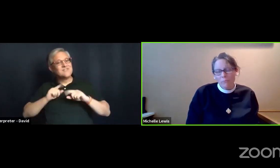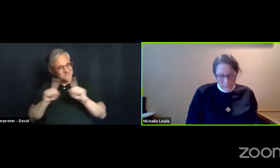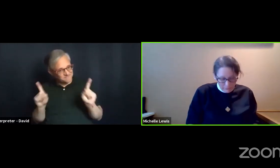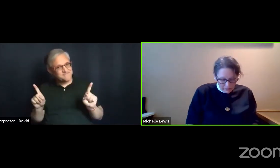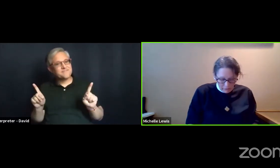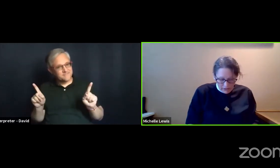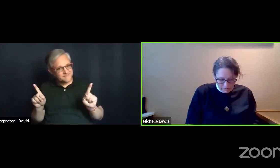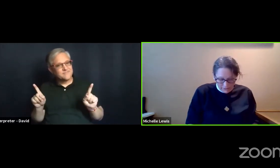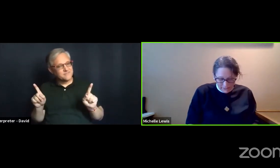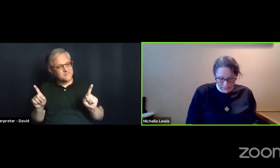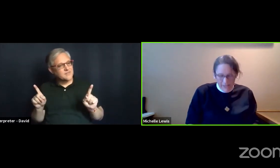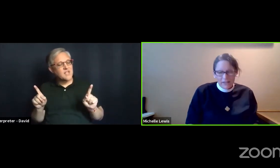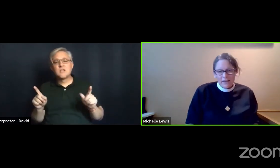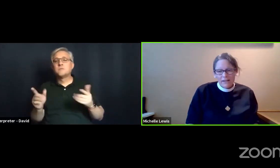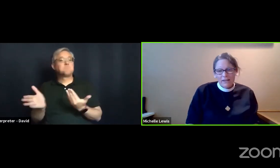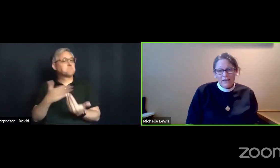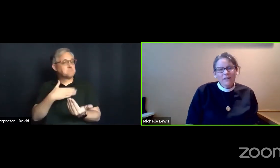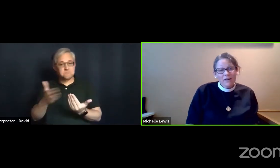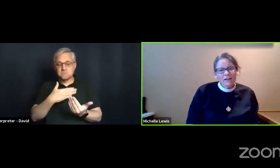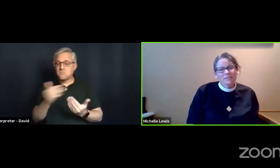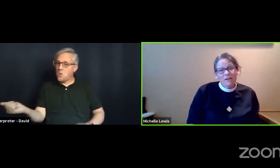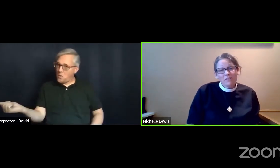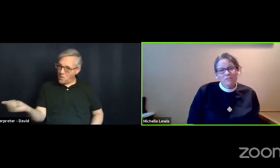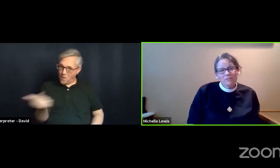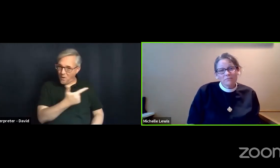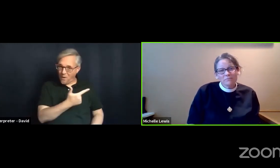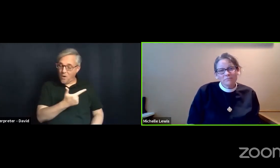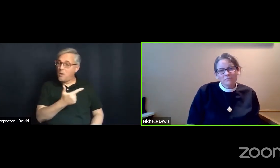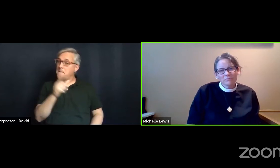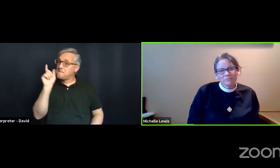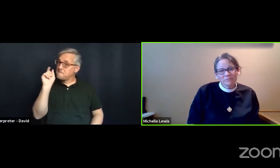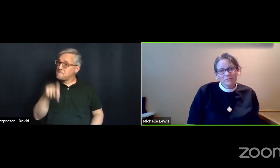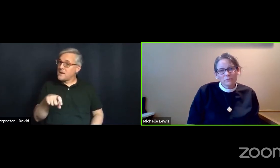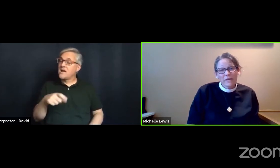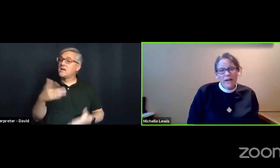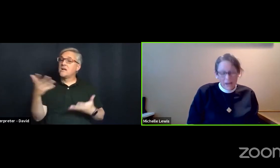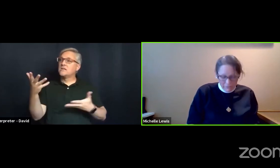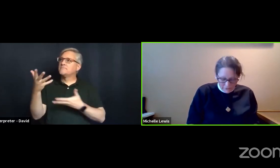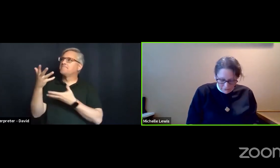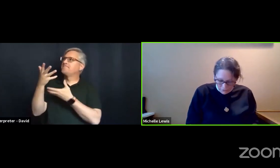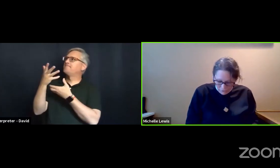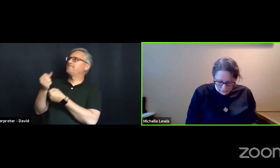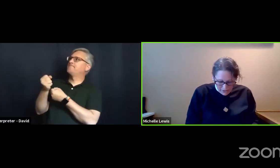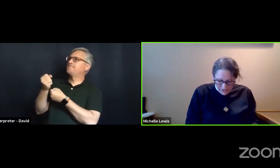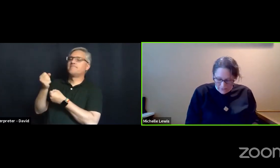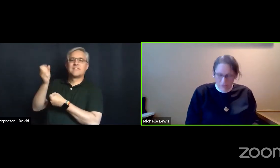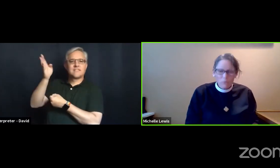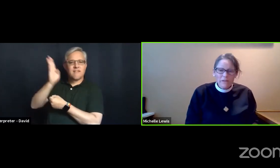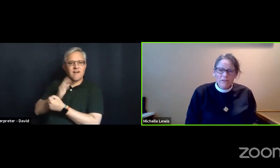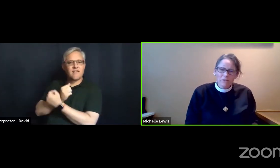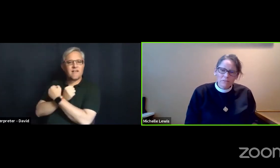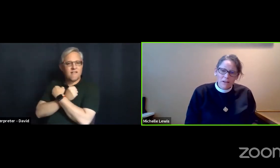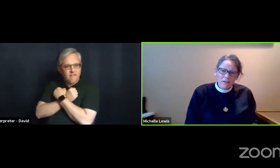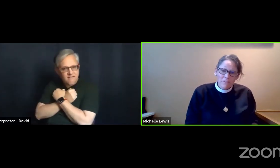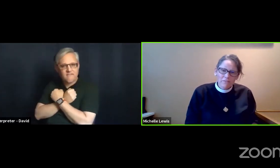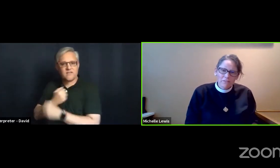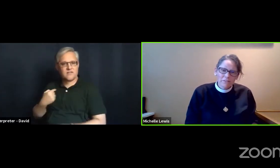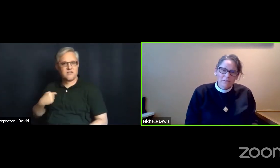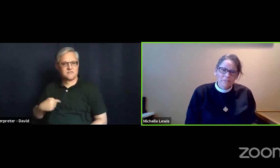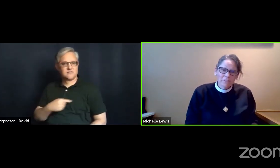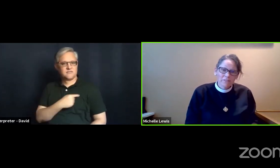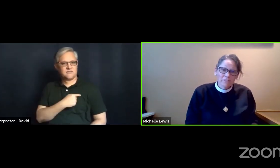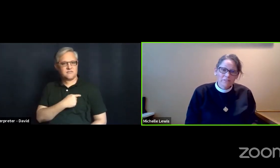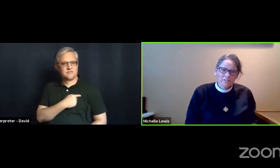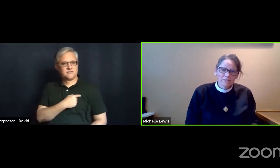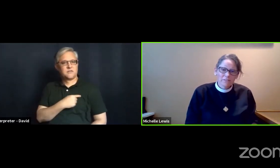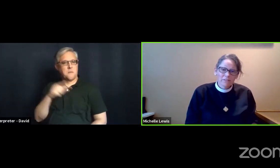we all must be grounded in God's love. We have to know that we are loved.